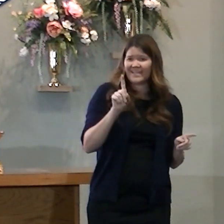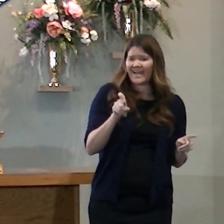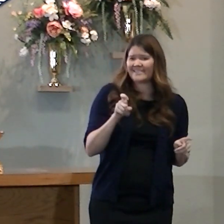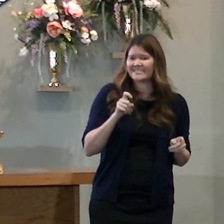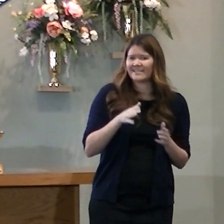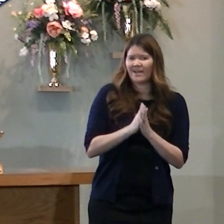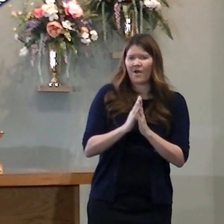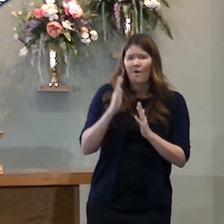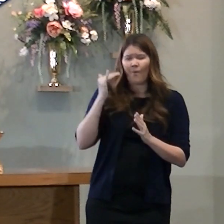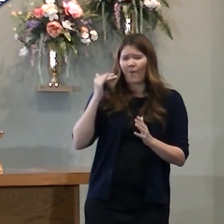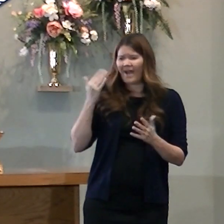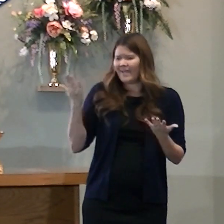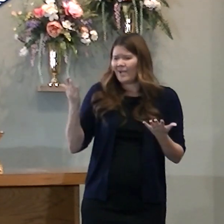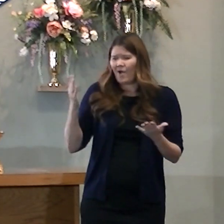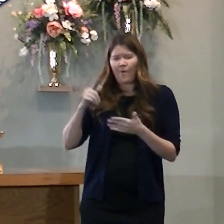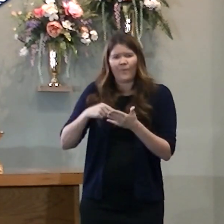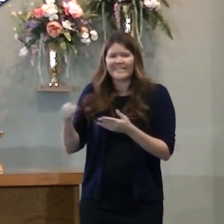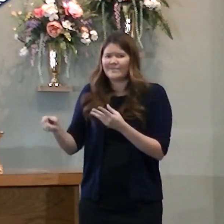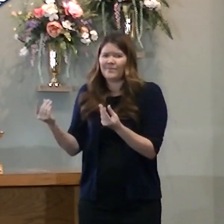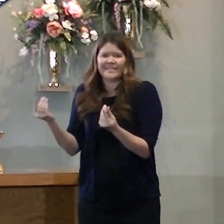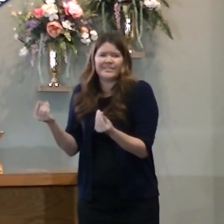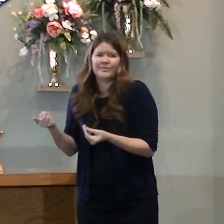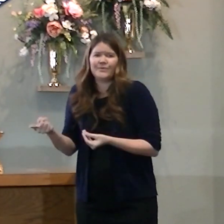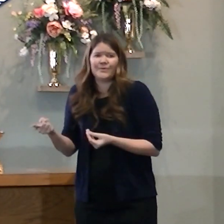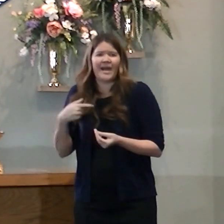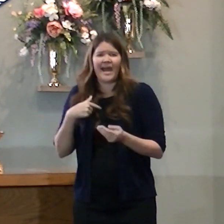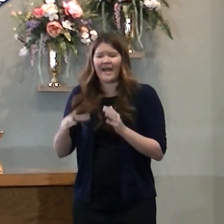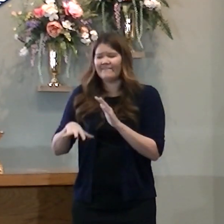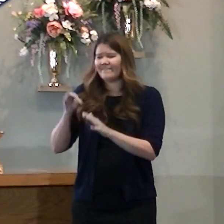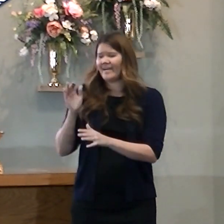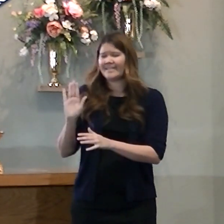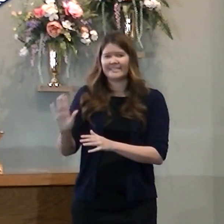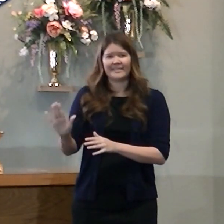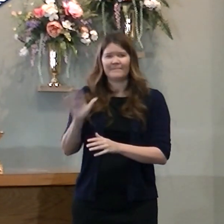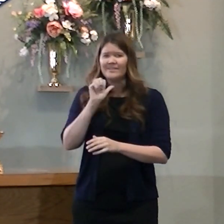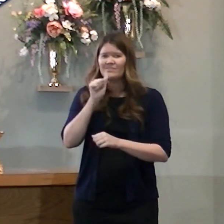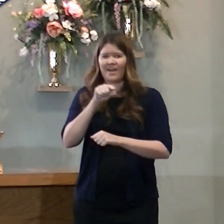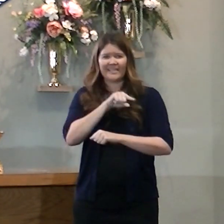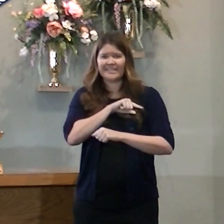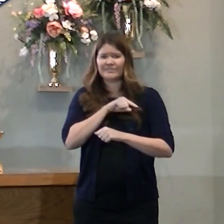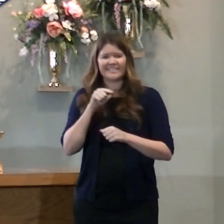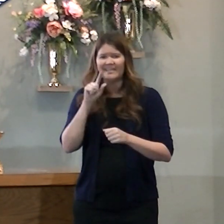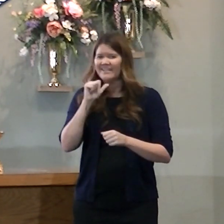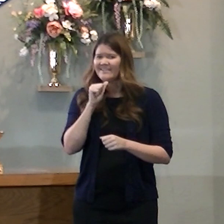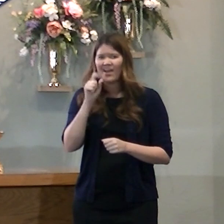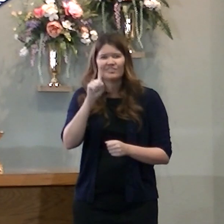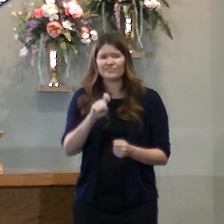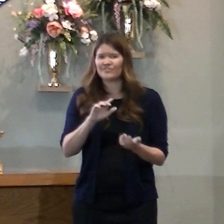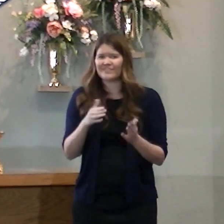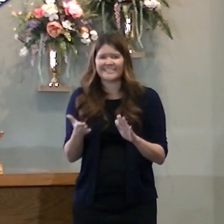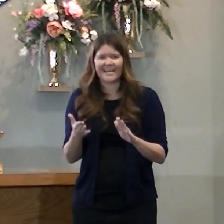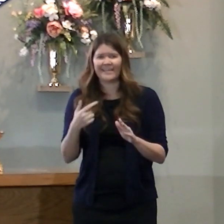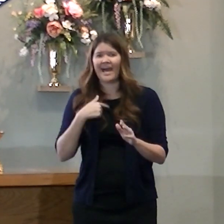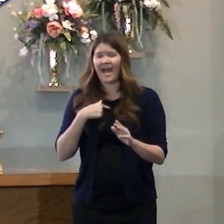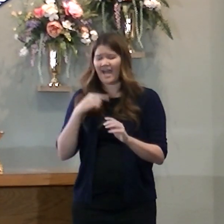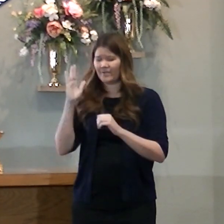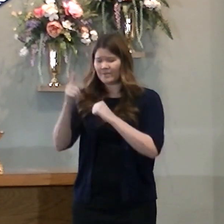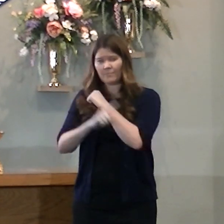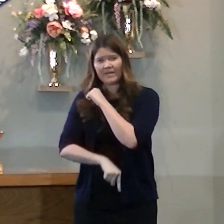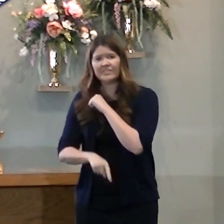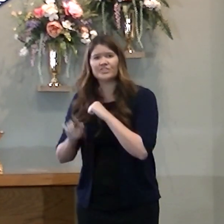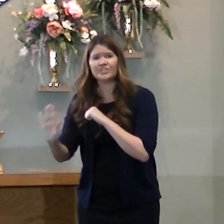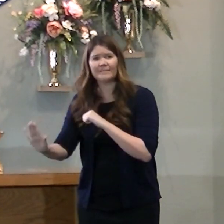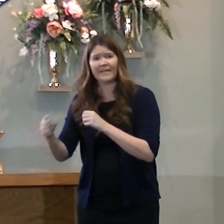What evil has he done? I have found in him no guilt deserving death, therefore I will punish and release